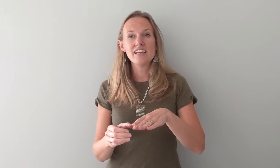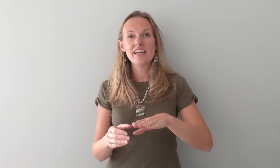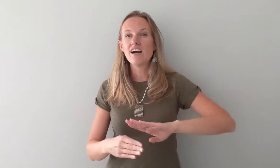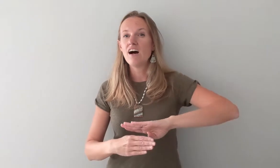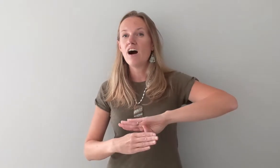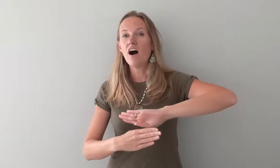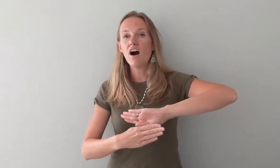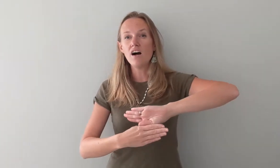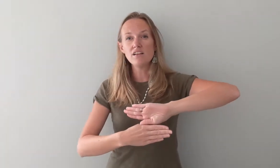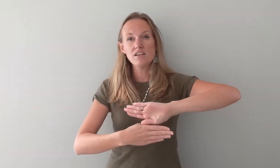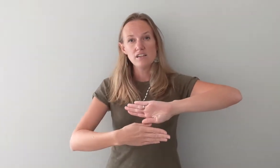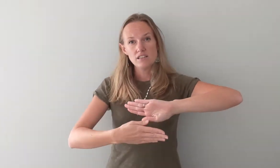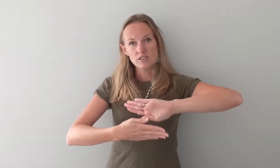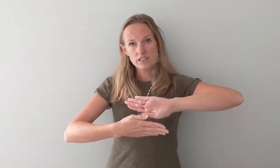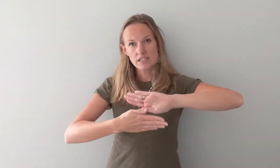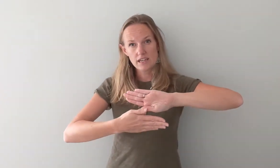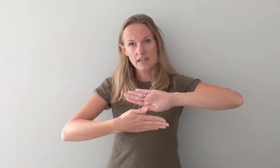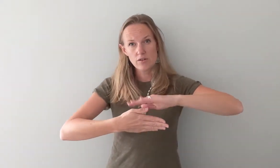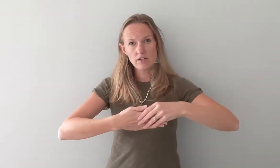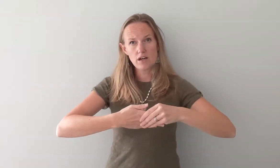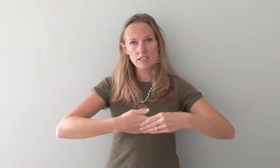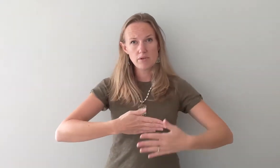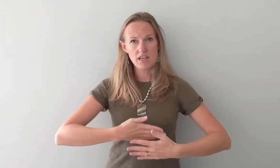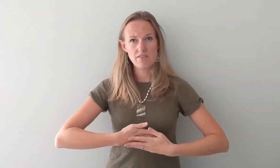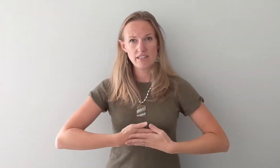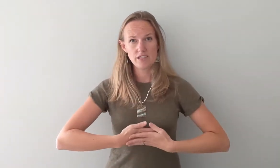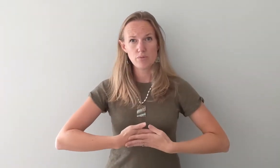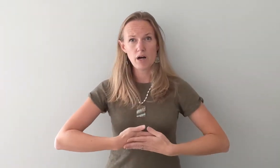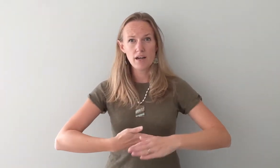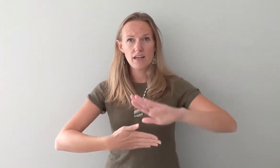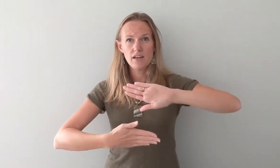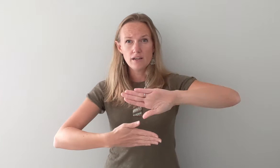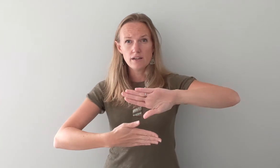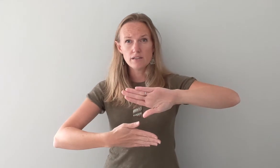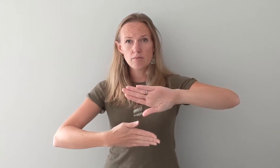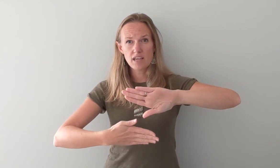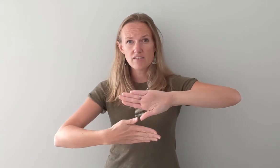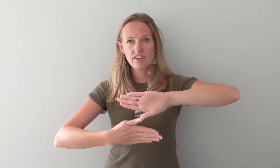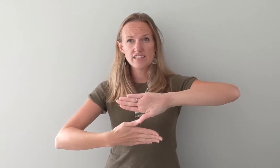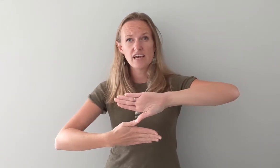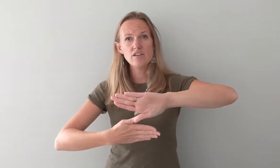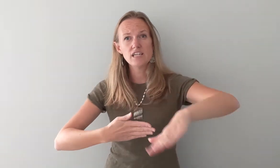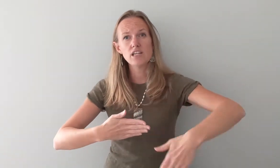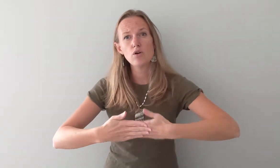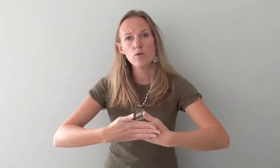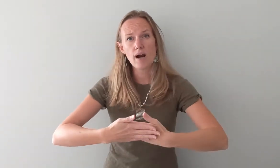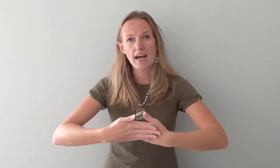Filling all. So you start here with your non-dominant hand facing your body, your dominant hand facing out, and you go